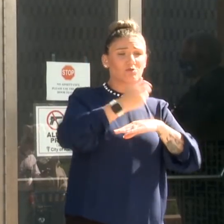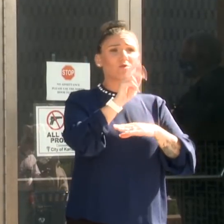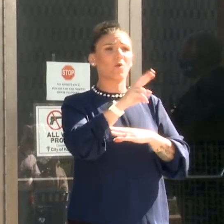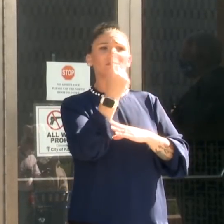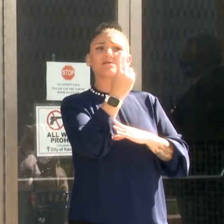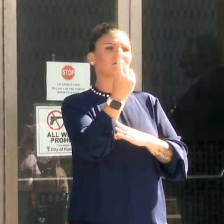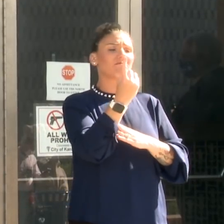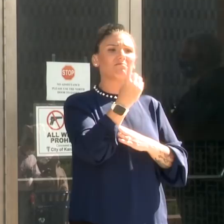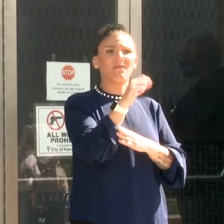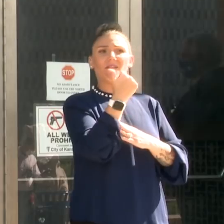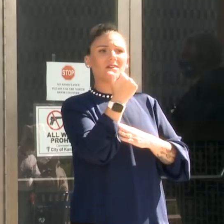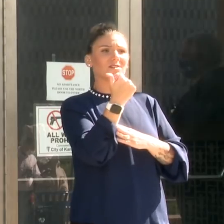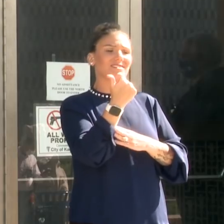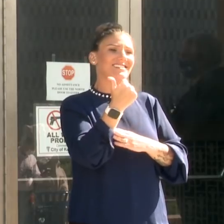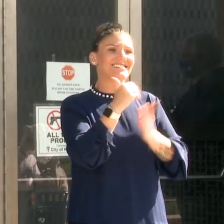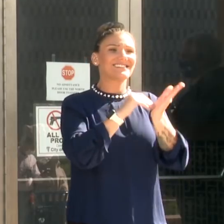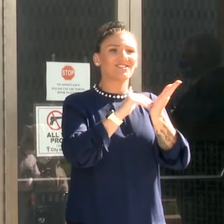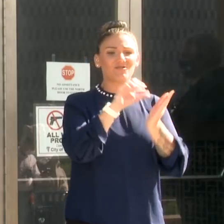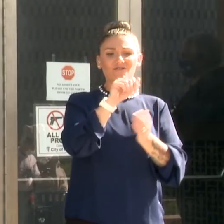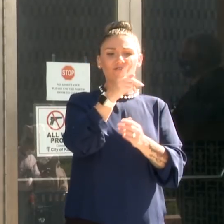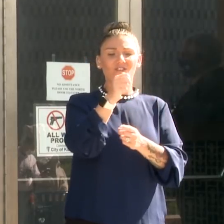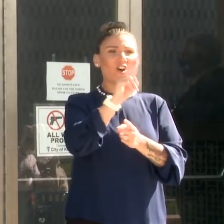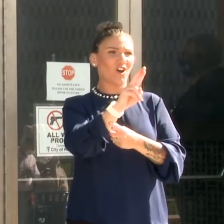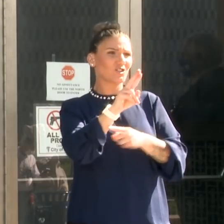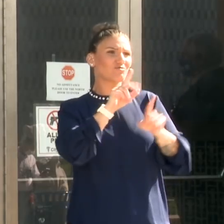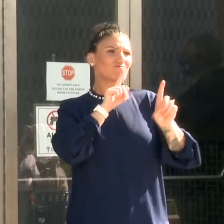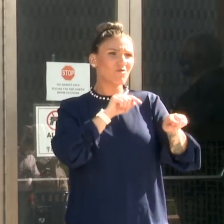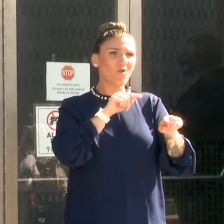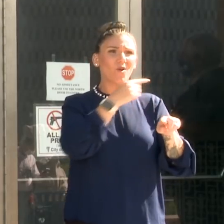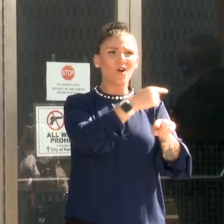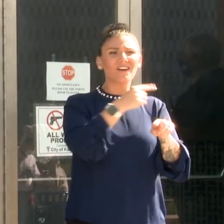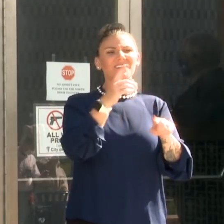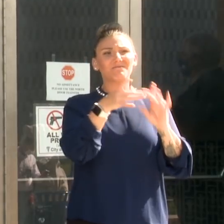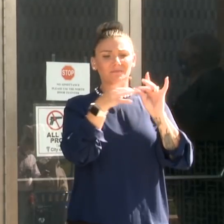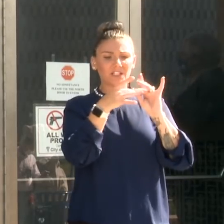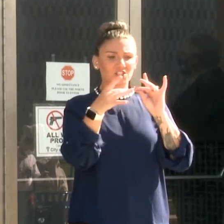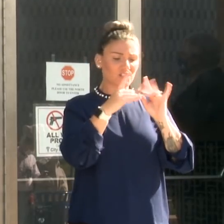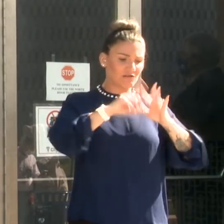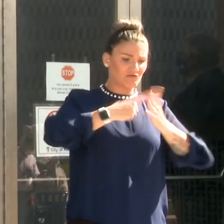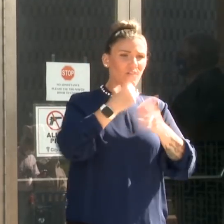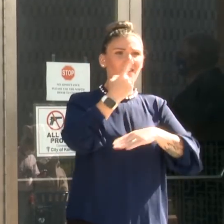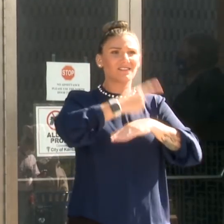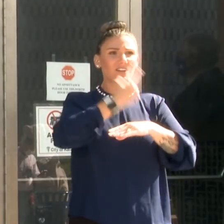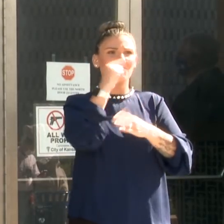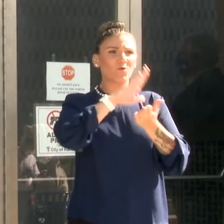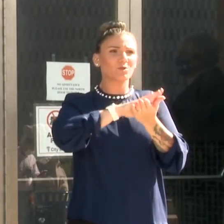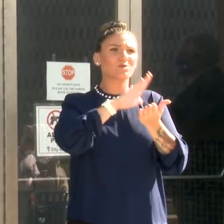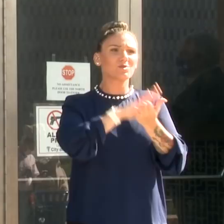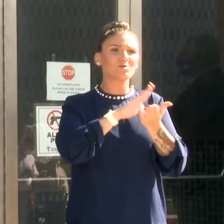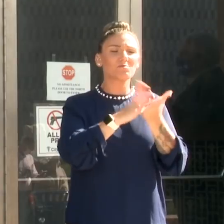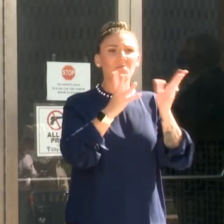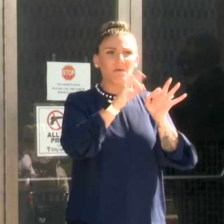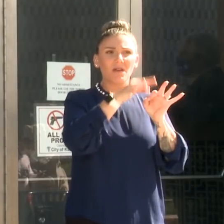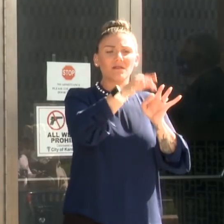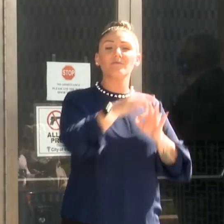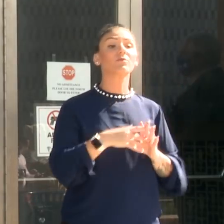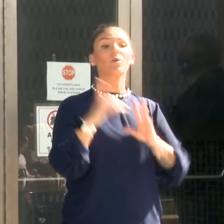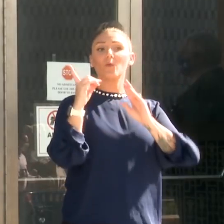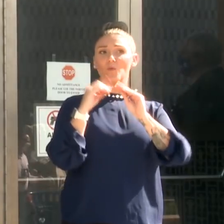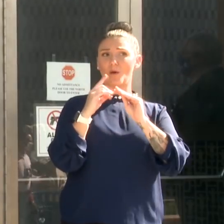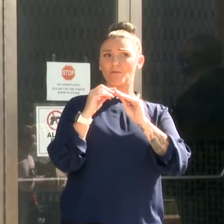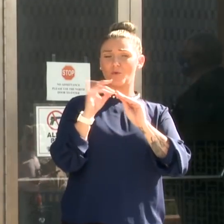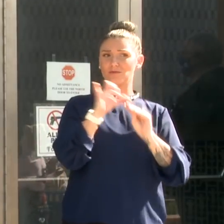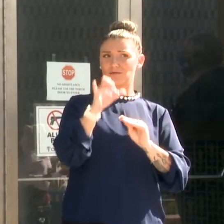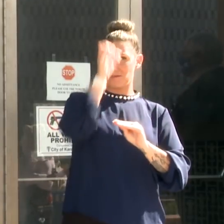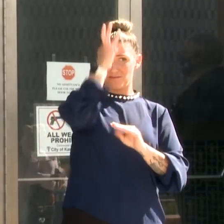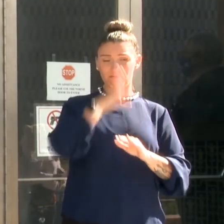that Dr. Archer referenced, looking at start dates for our schools, those sorts of things to try to keep people safe. One more here.